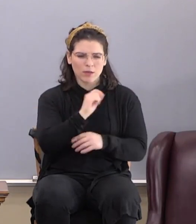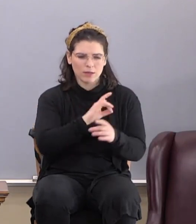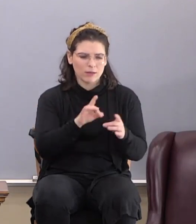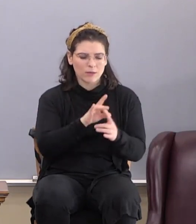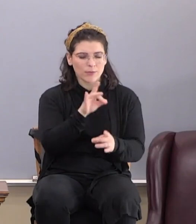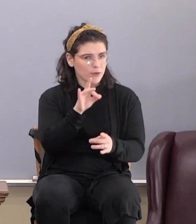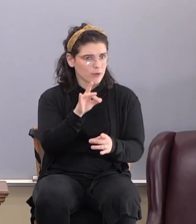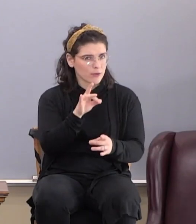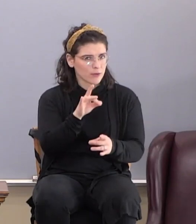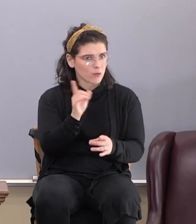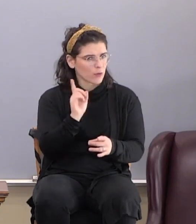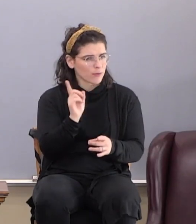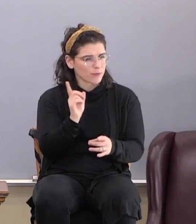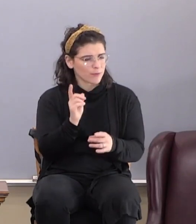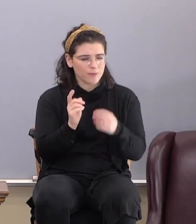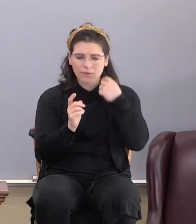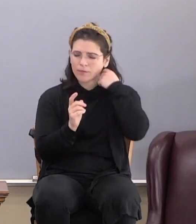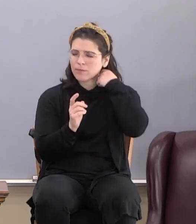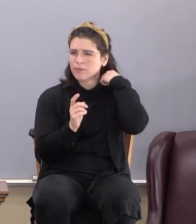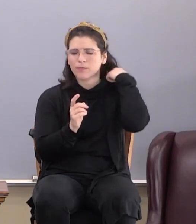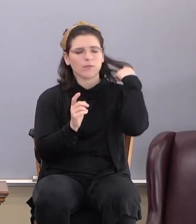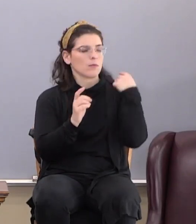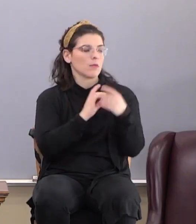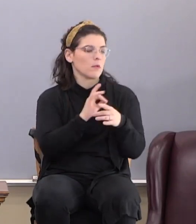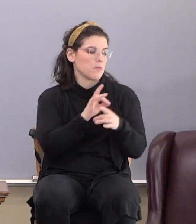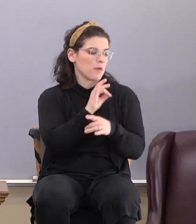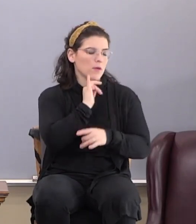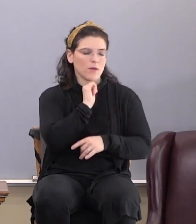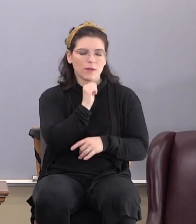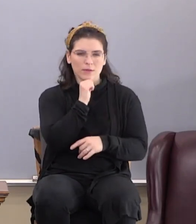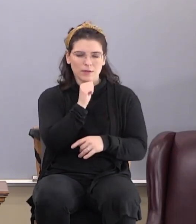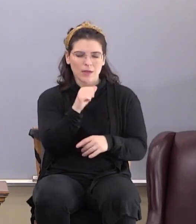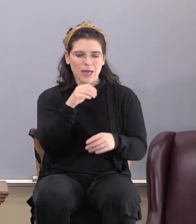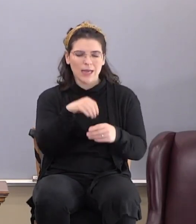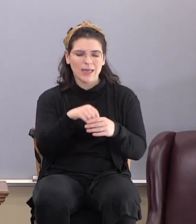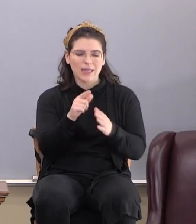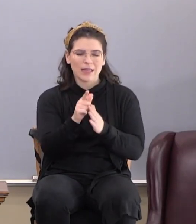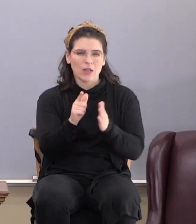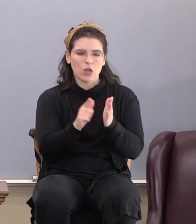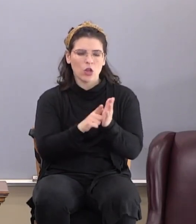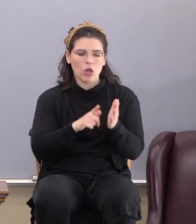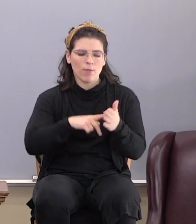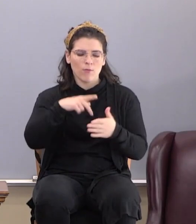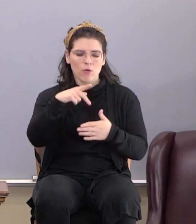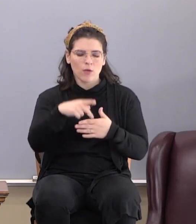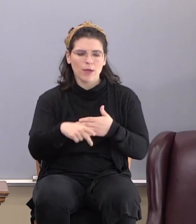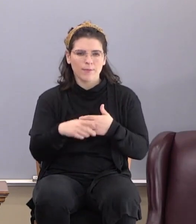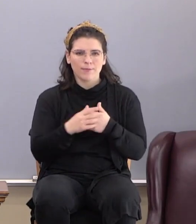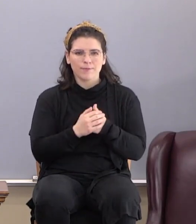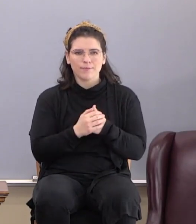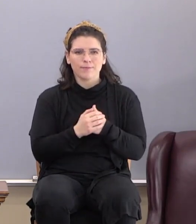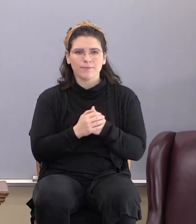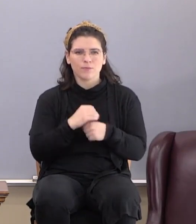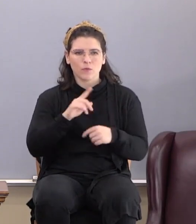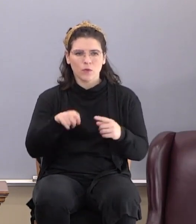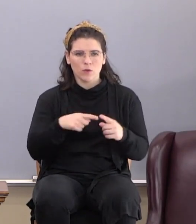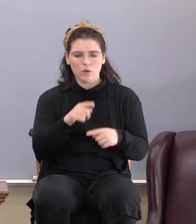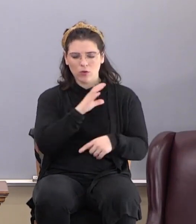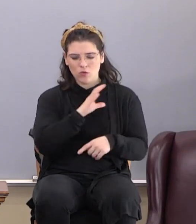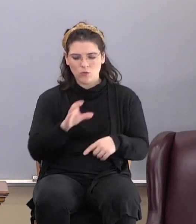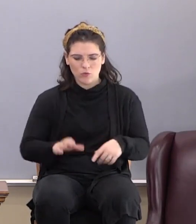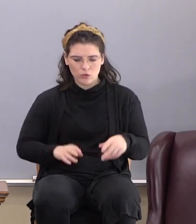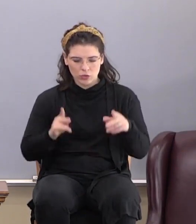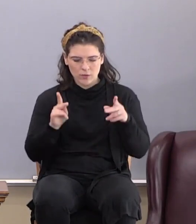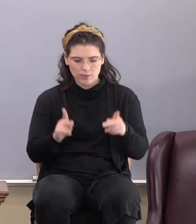Spirit? The Spirit is not in the law program. When a Christian